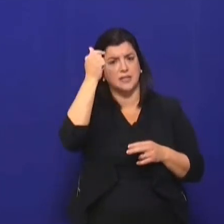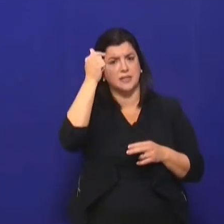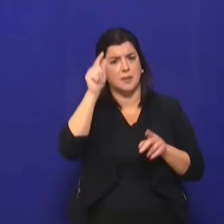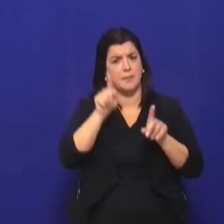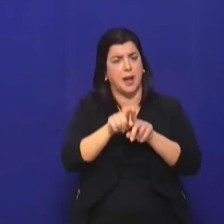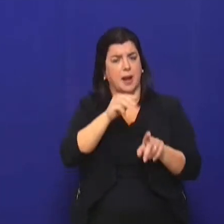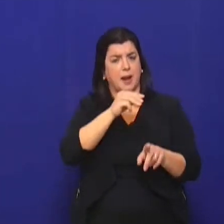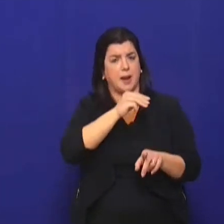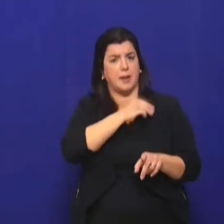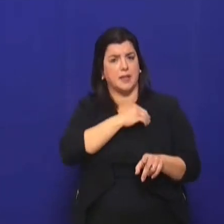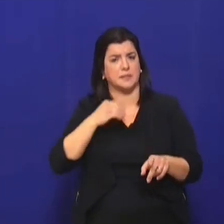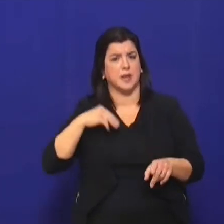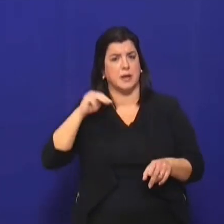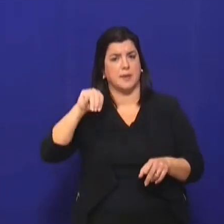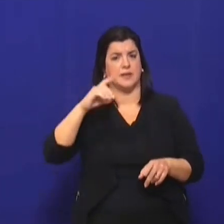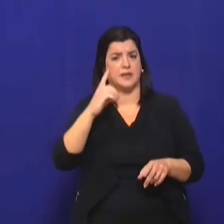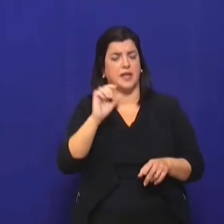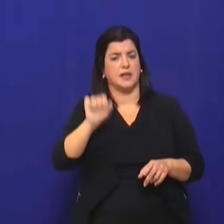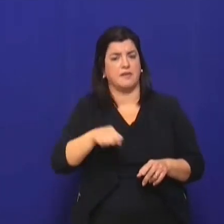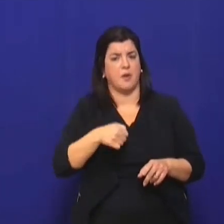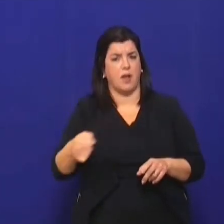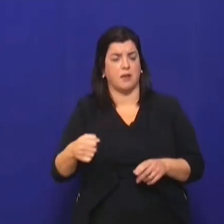U t-tielet mistoqsija,